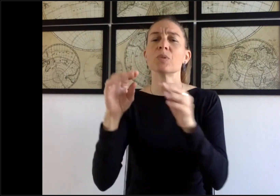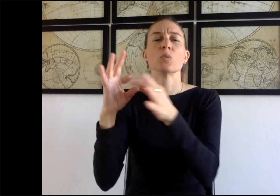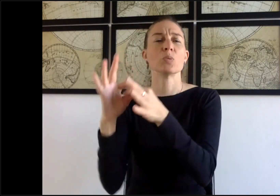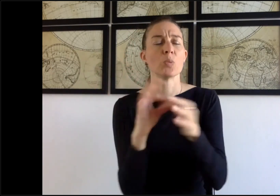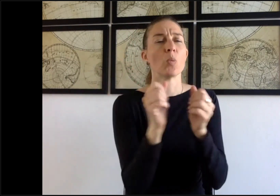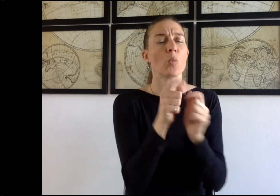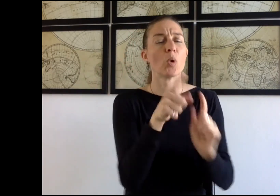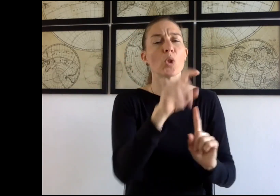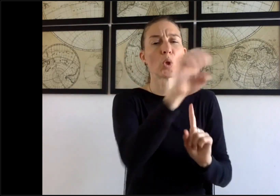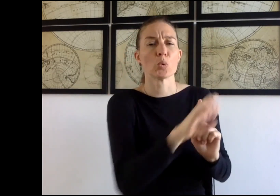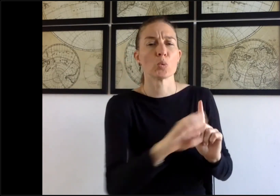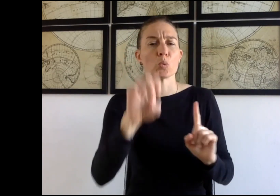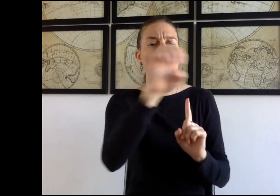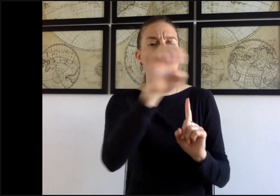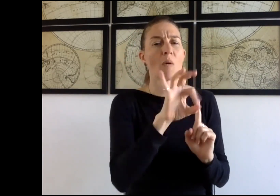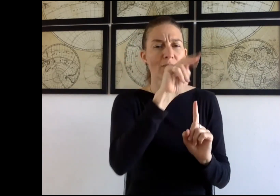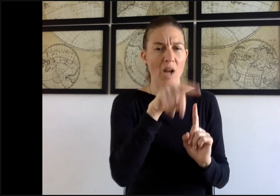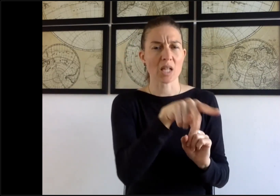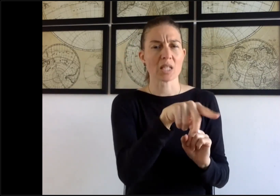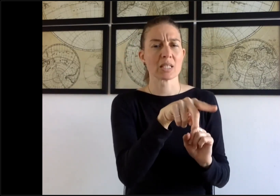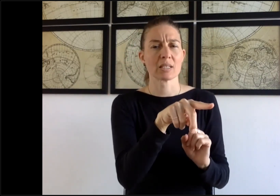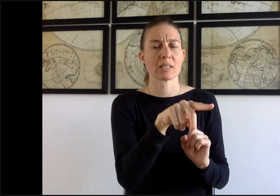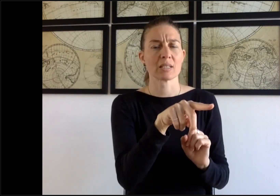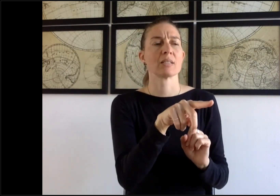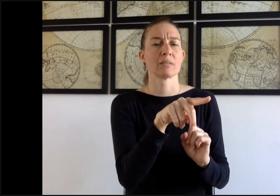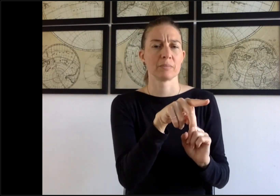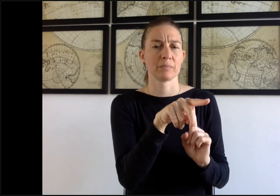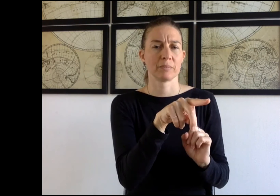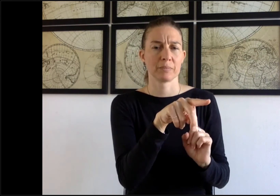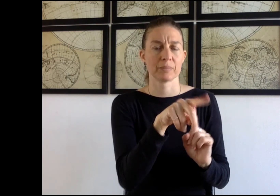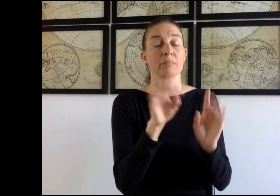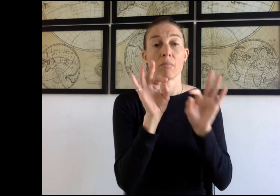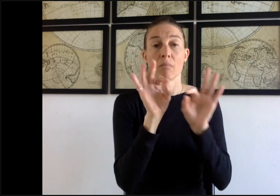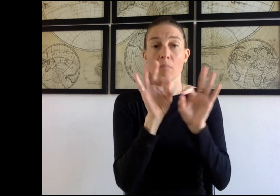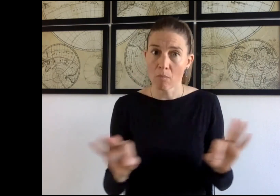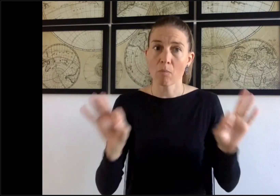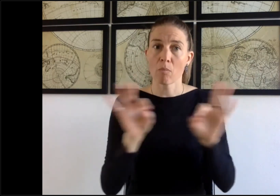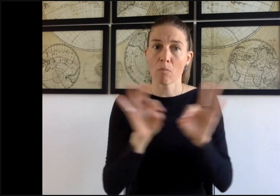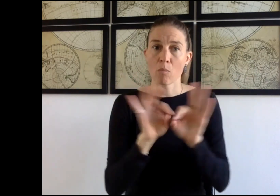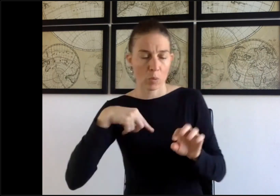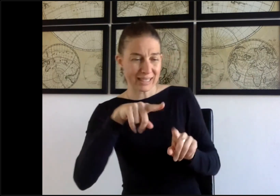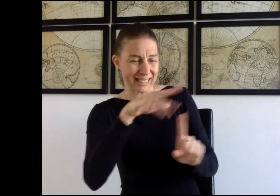Haydn has been referring to. So this is very, very important that we monitor the situation, and now with the